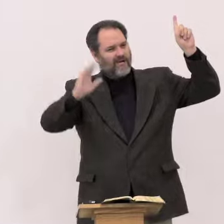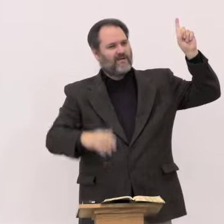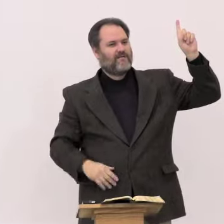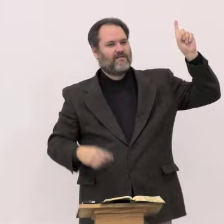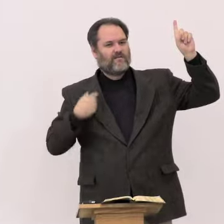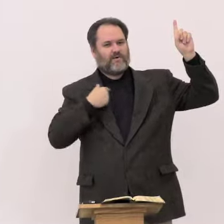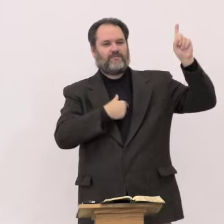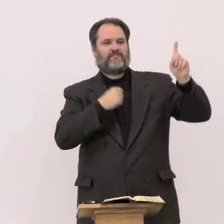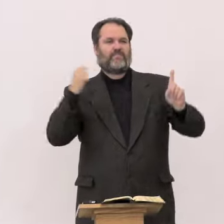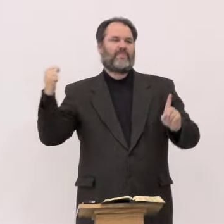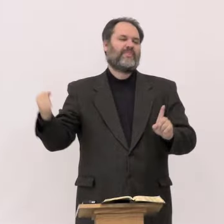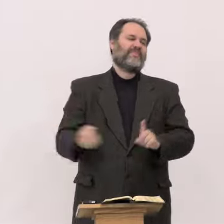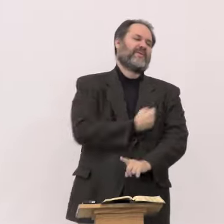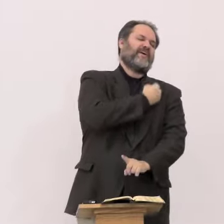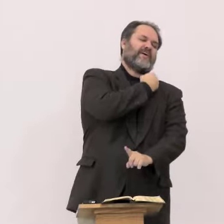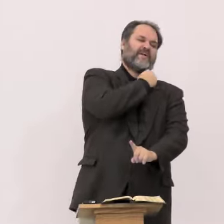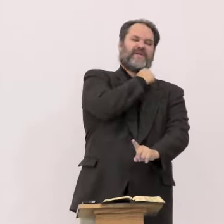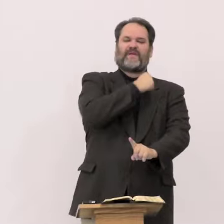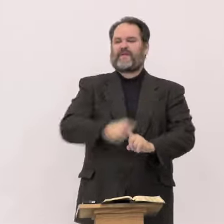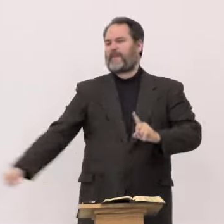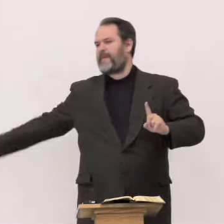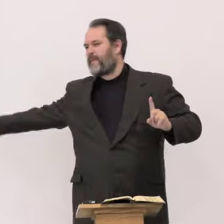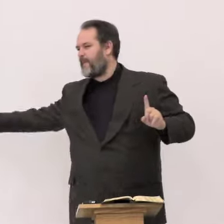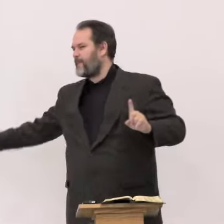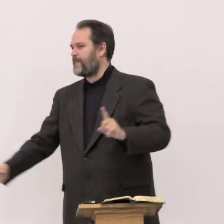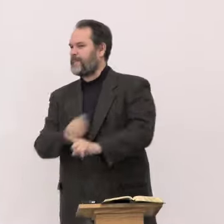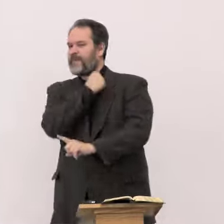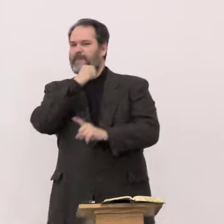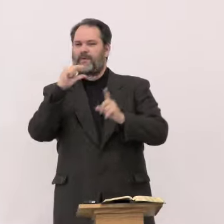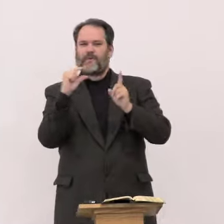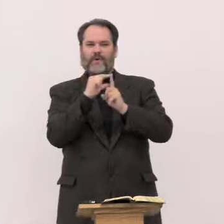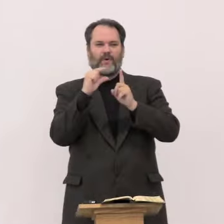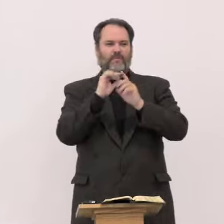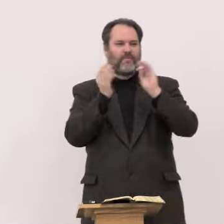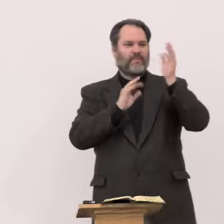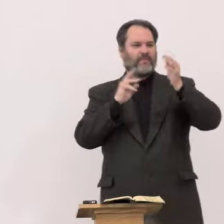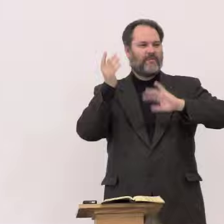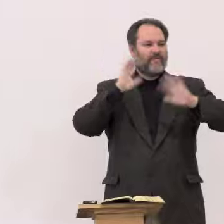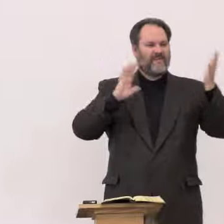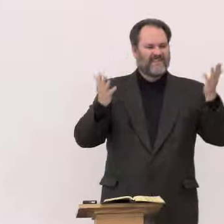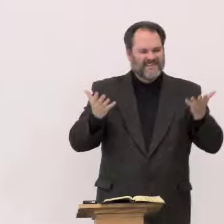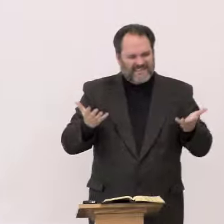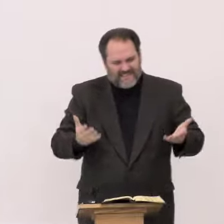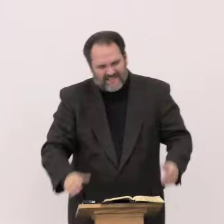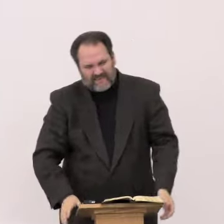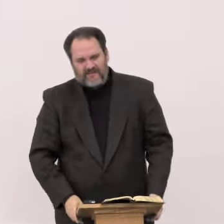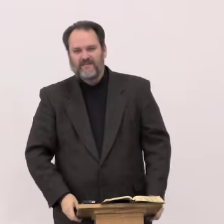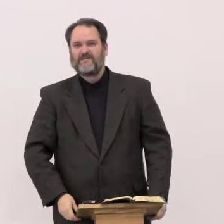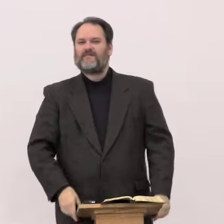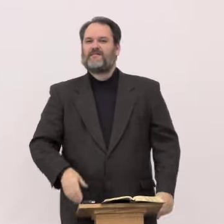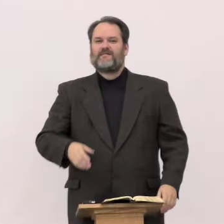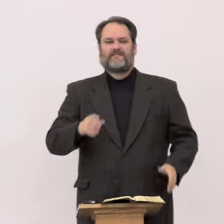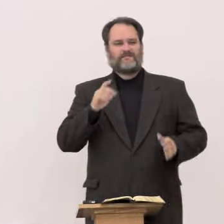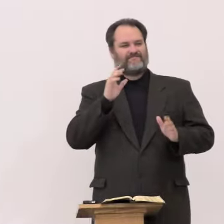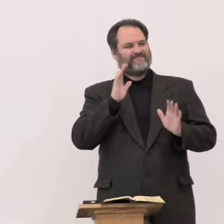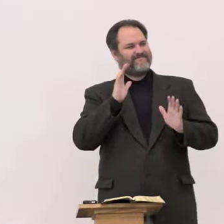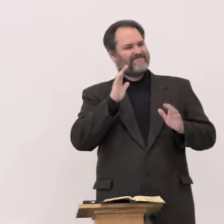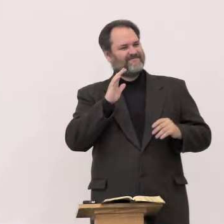and who invented pure words? God did, and we people, the world likes